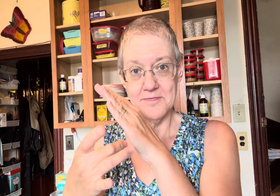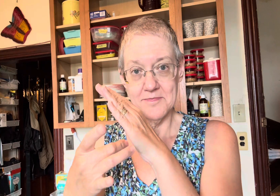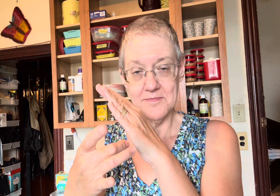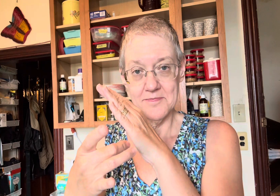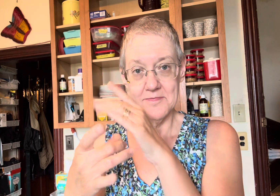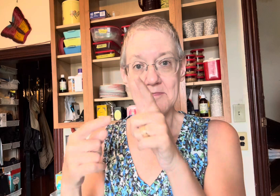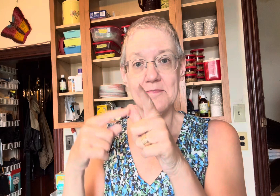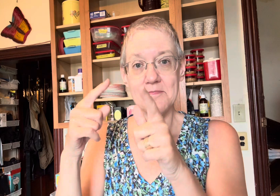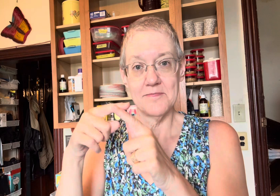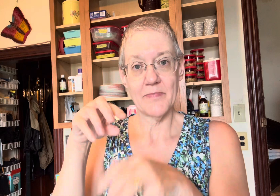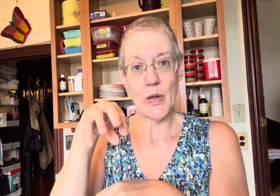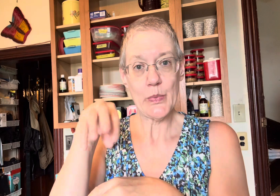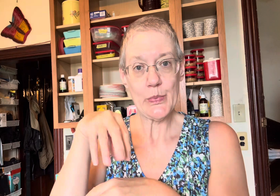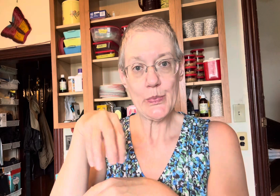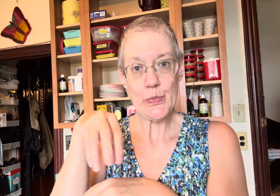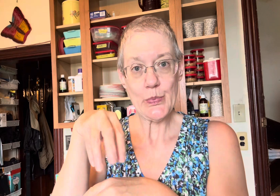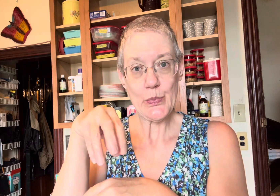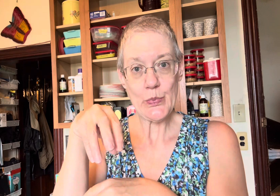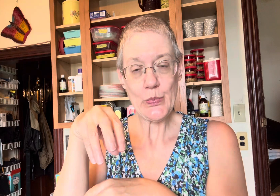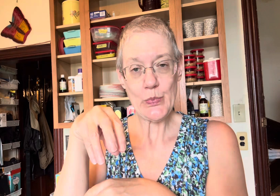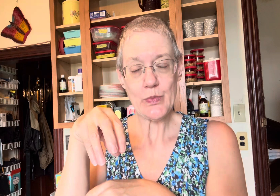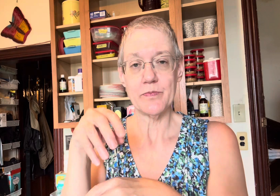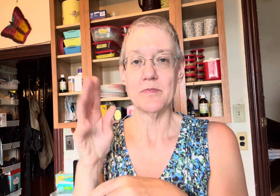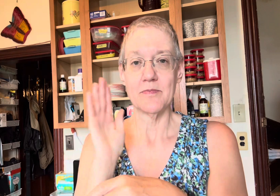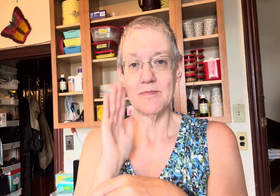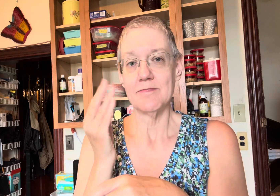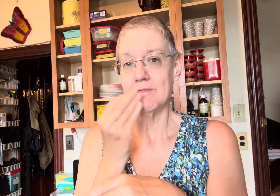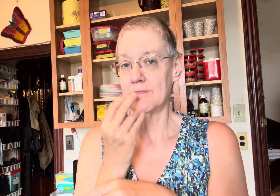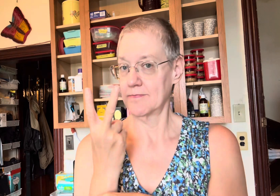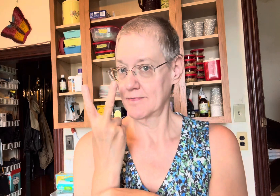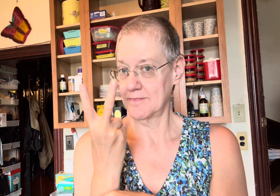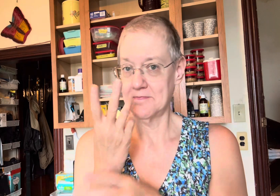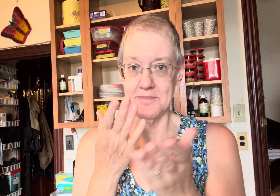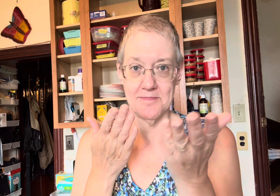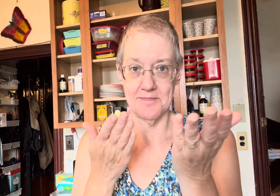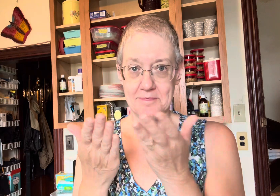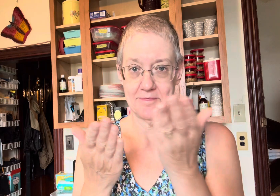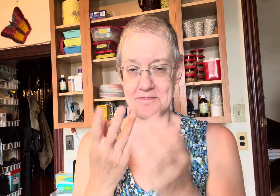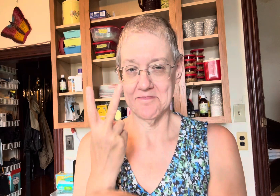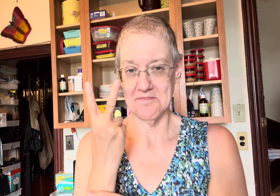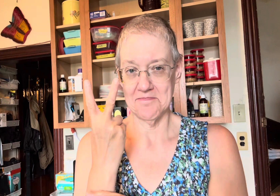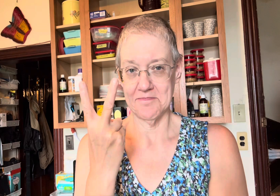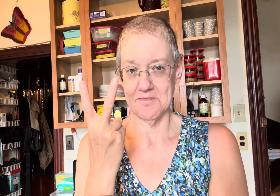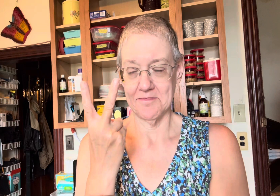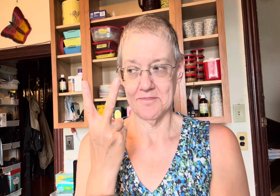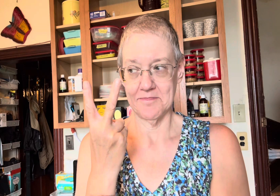cooked with 1 tablespoon of bacon grease each and pureed. So I'm going to have 2 servings today.